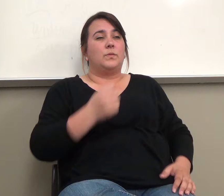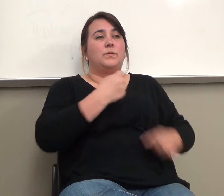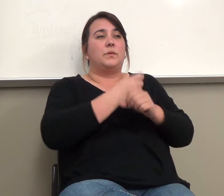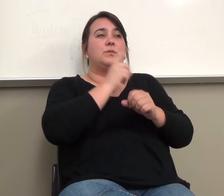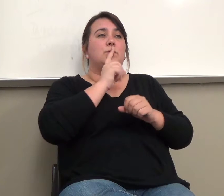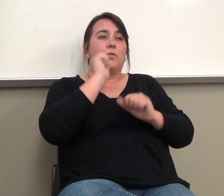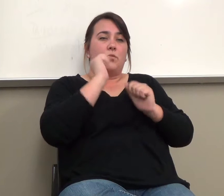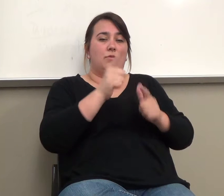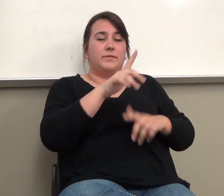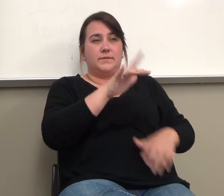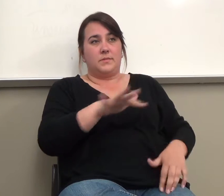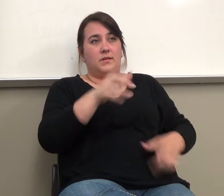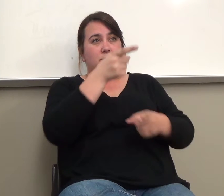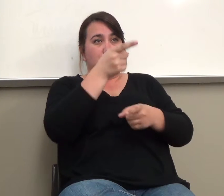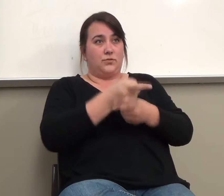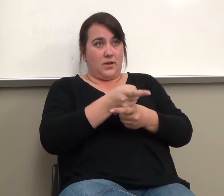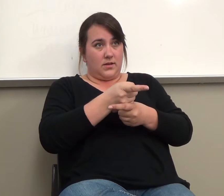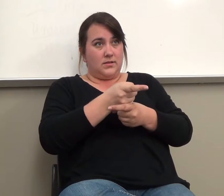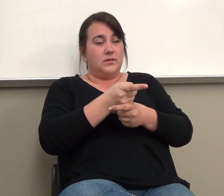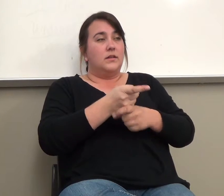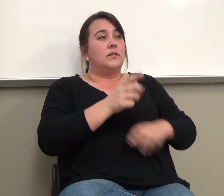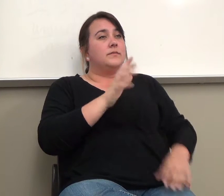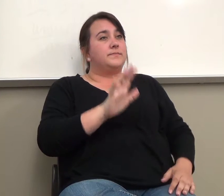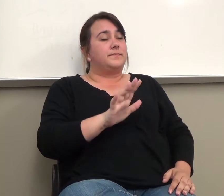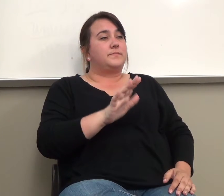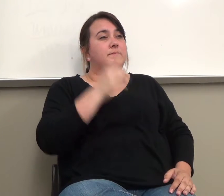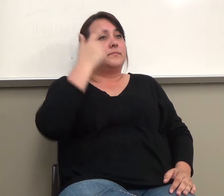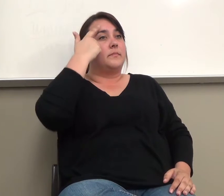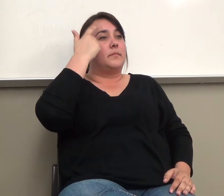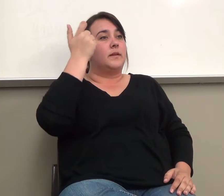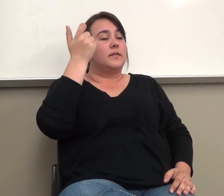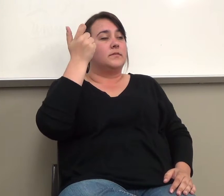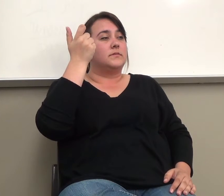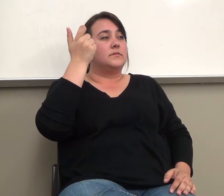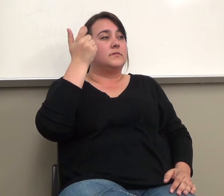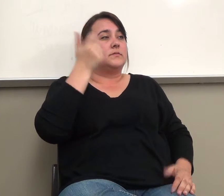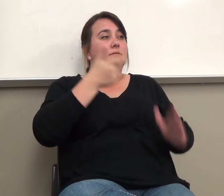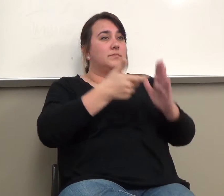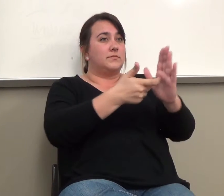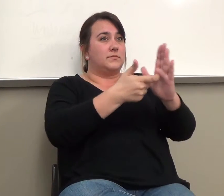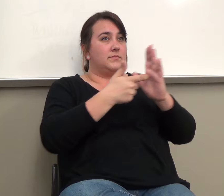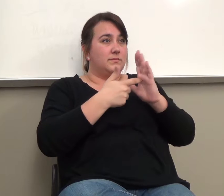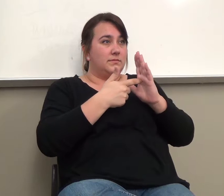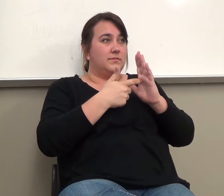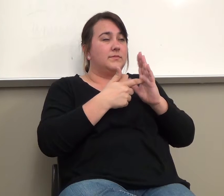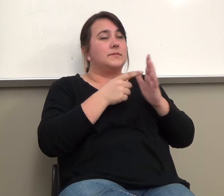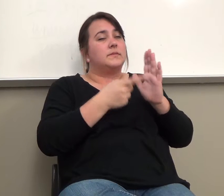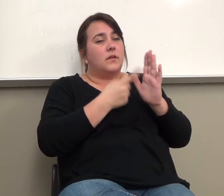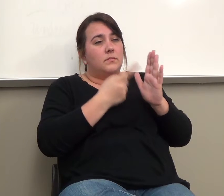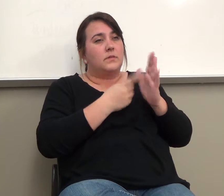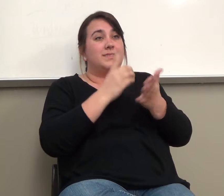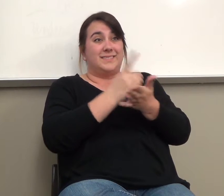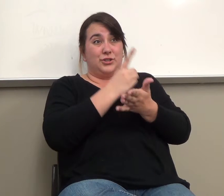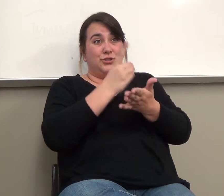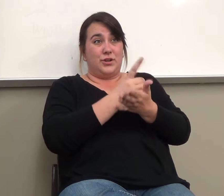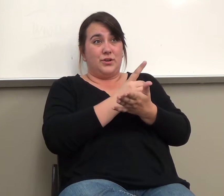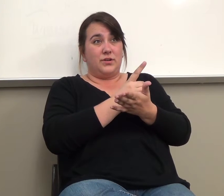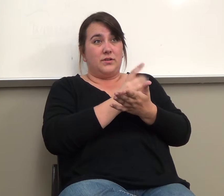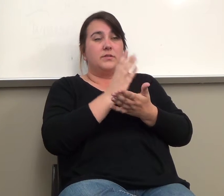Now, because that requires at some times a dictionary, some of you will just be able to